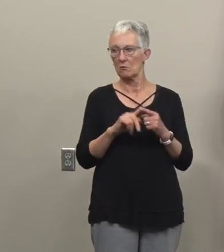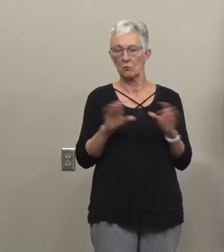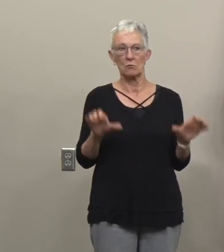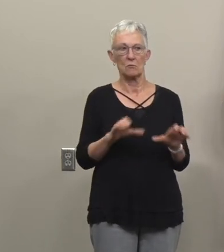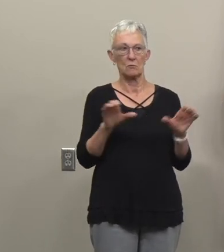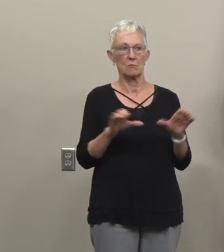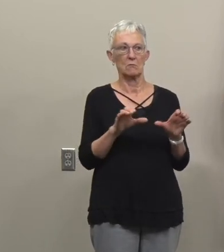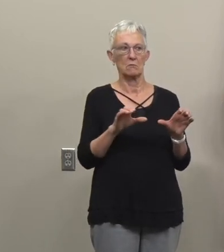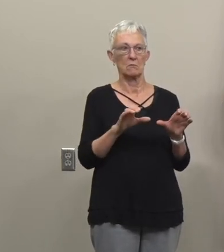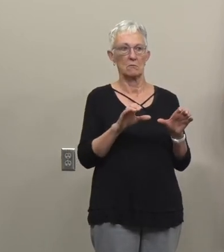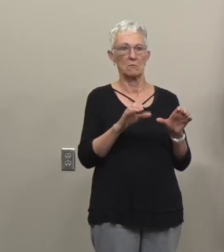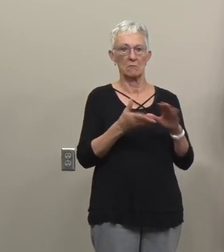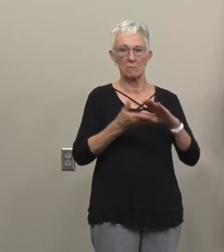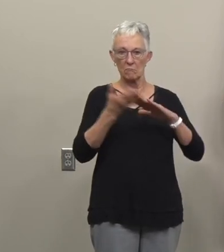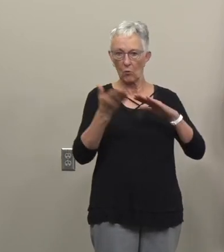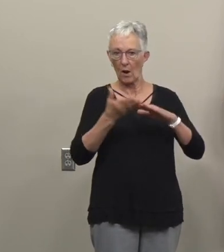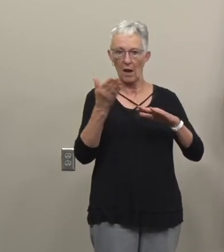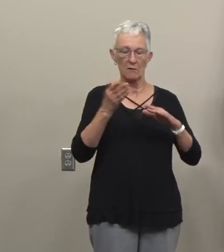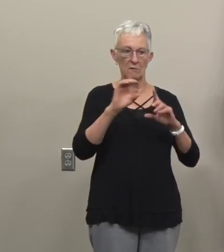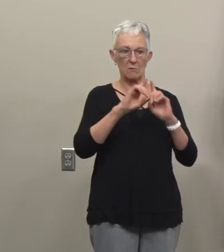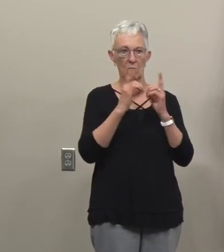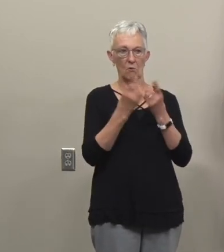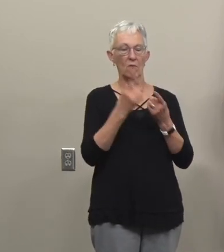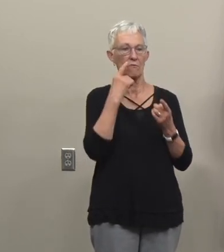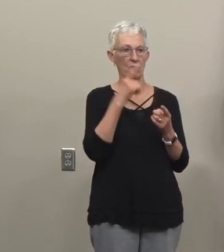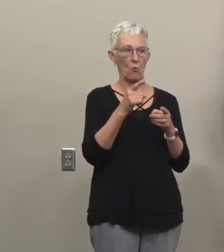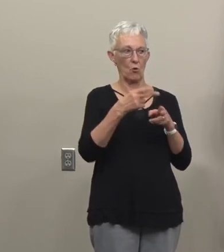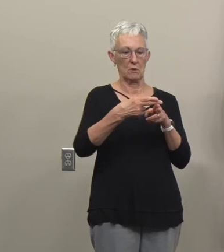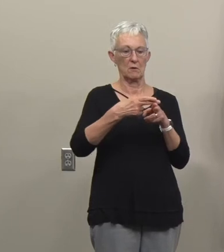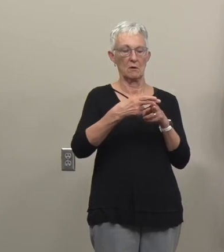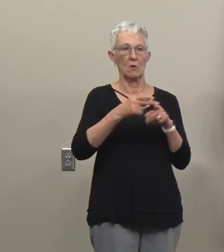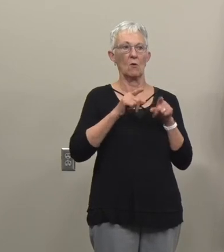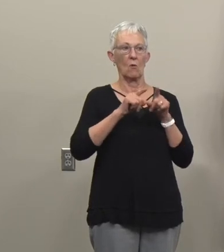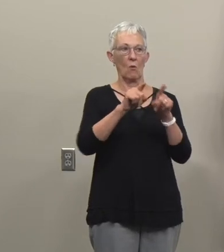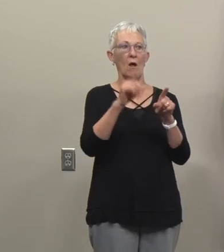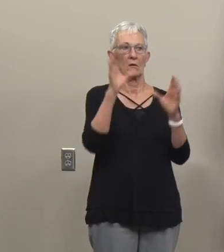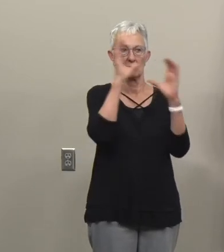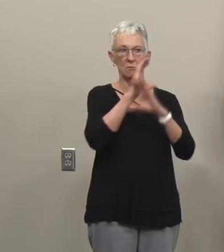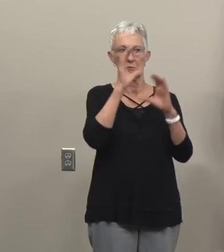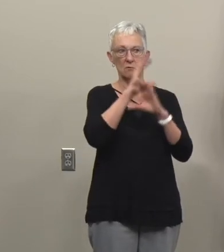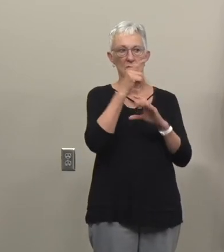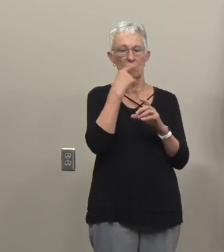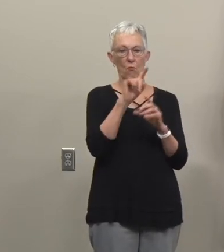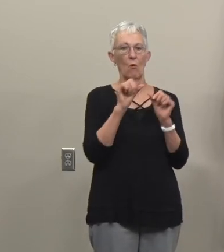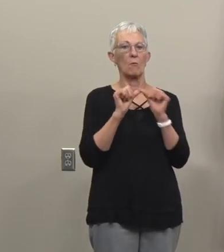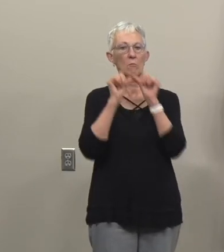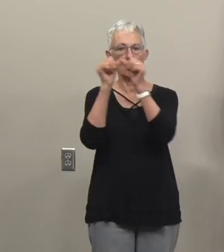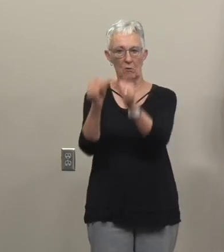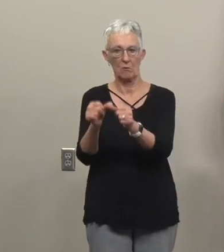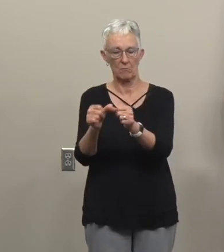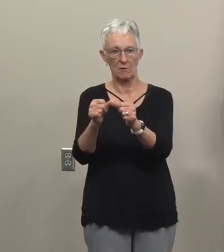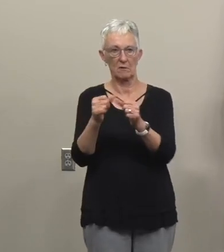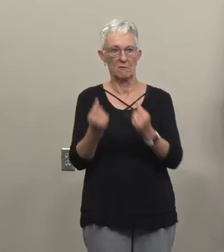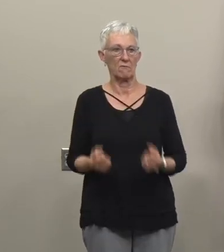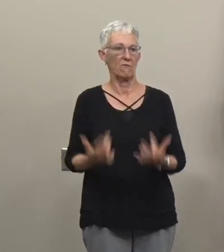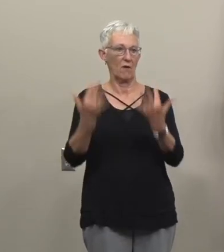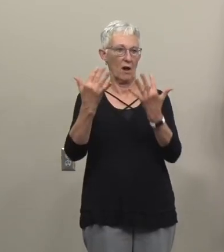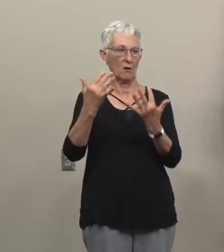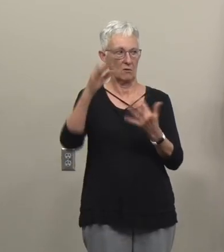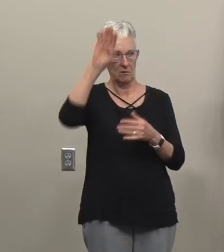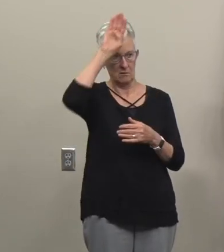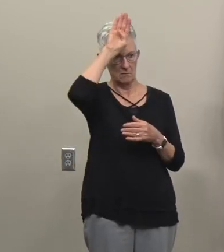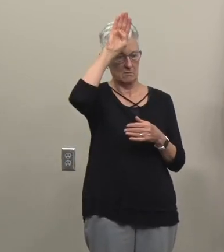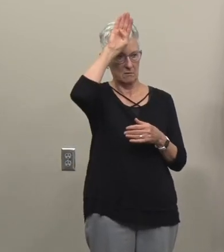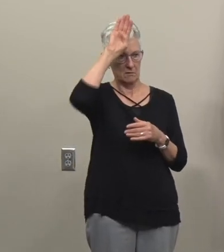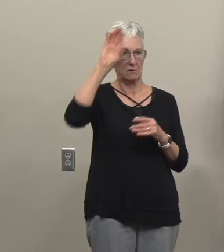proper recruitment for a permanent fire chief. So this is temporary. But also we're happy to spend some time back